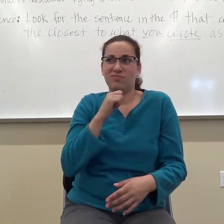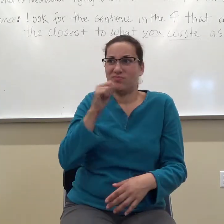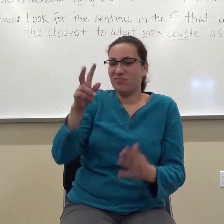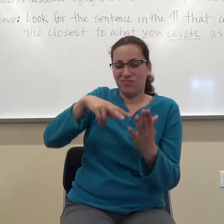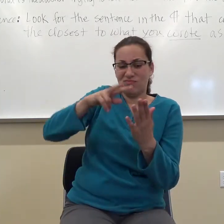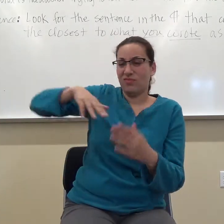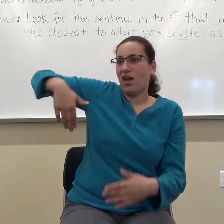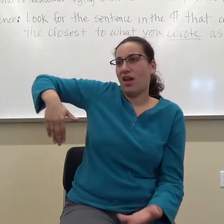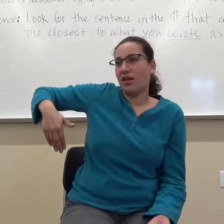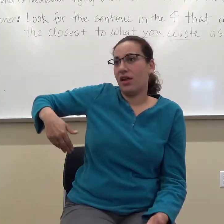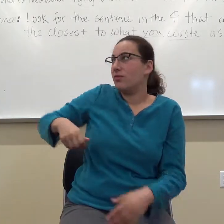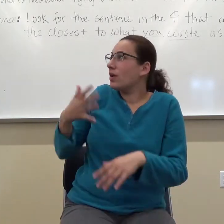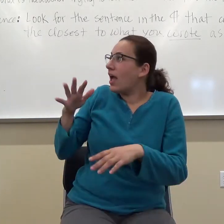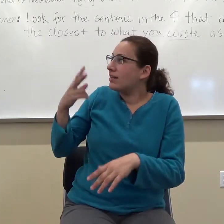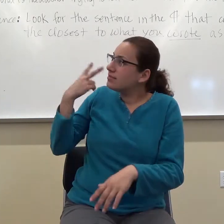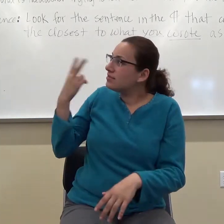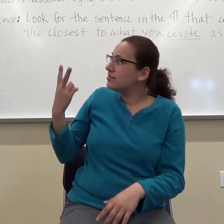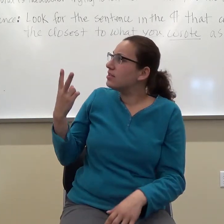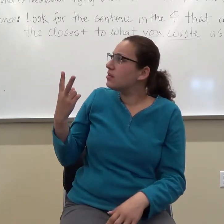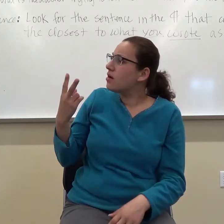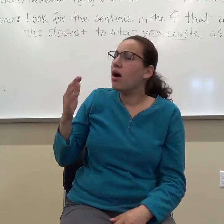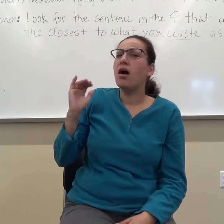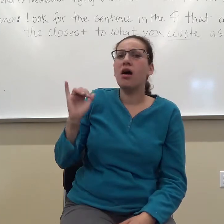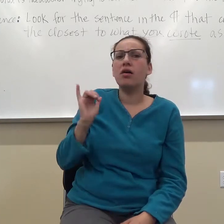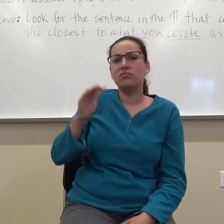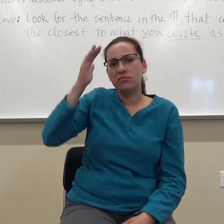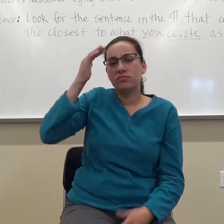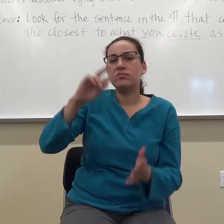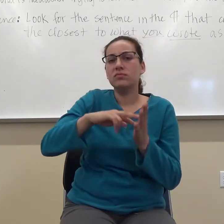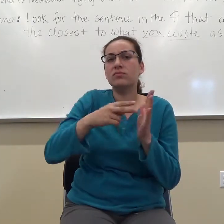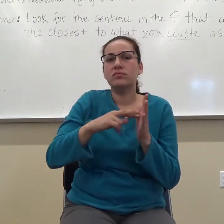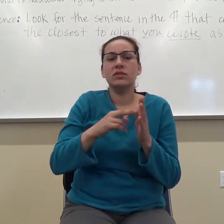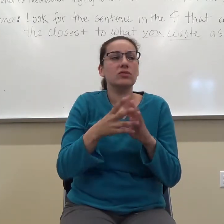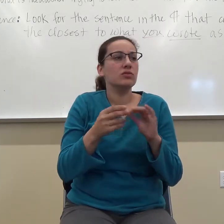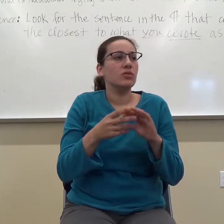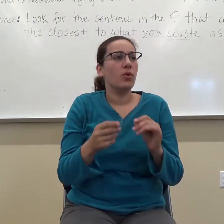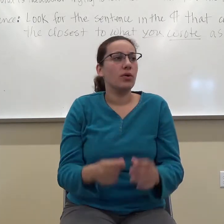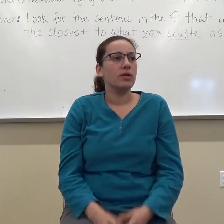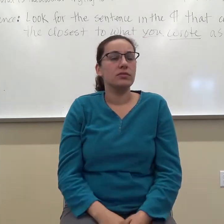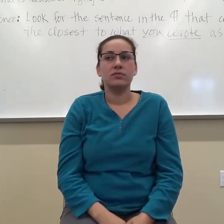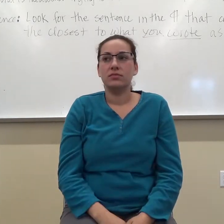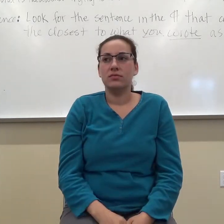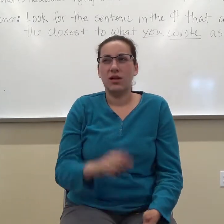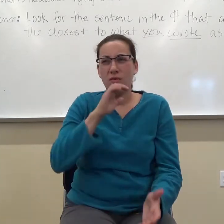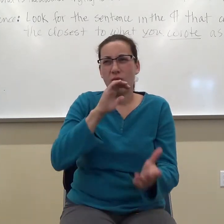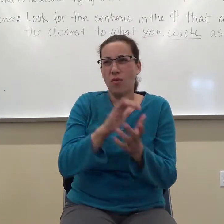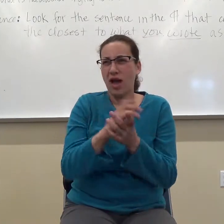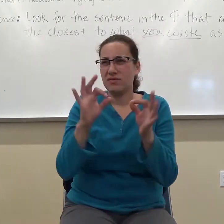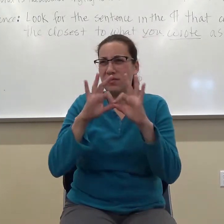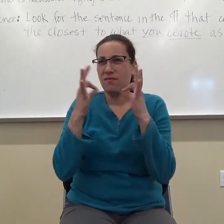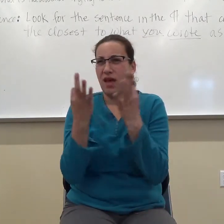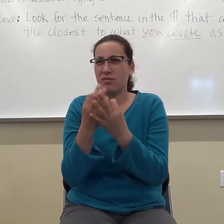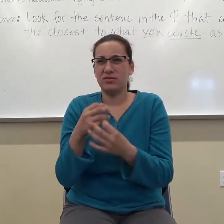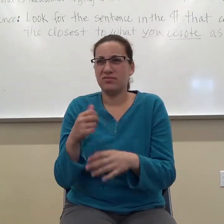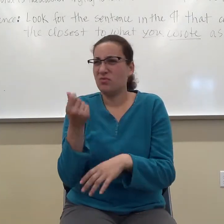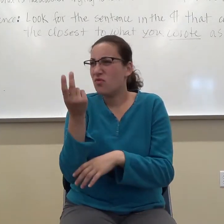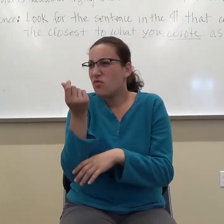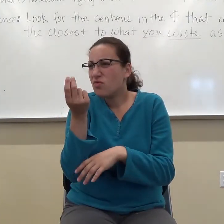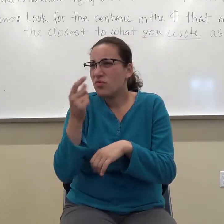can already kind of pick up. Yeah, wives or families, that looks like it's only down here. It isn't about men and their families,